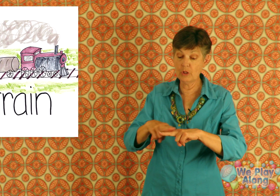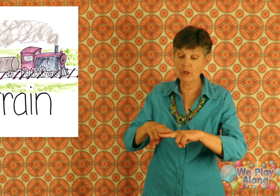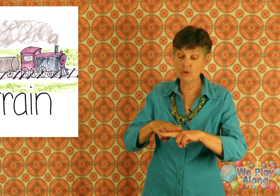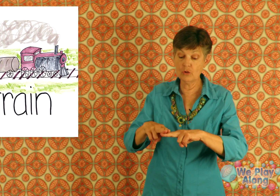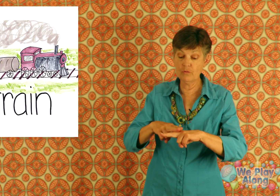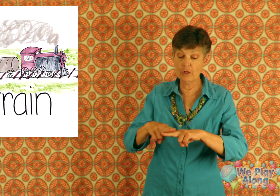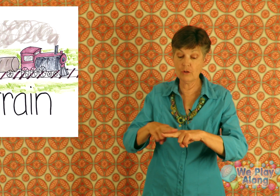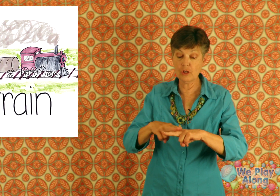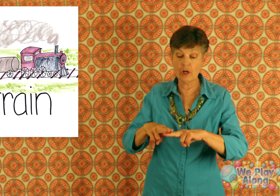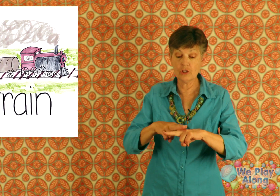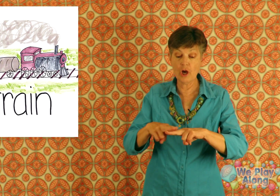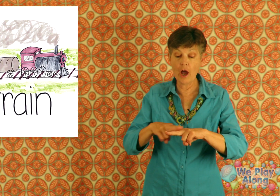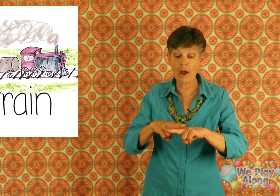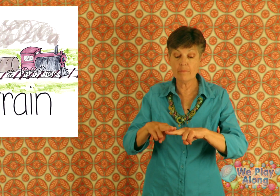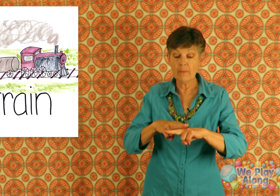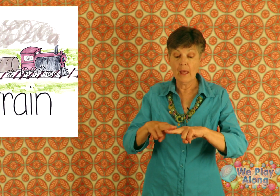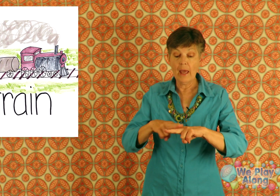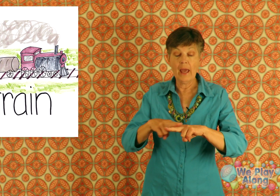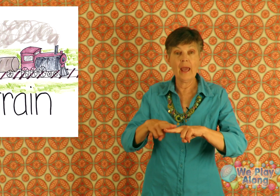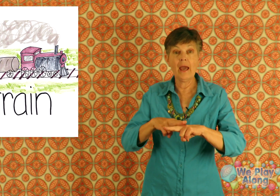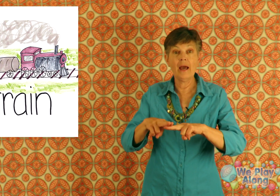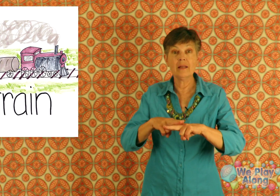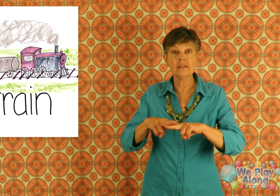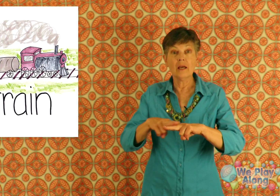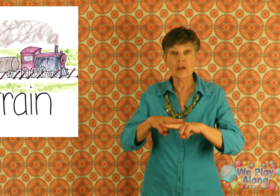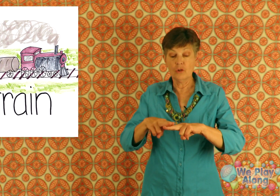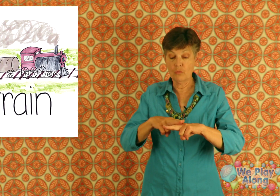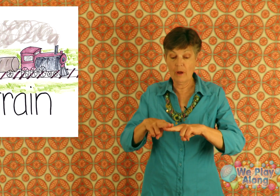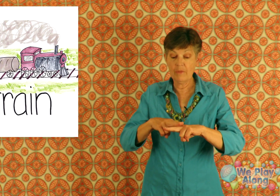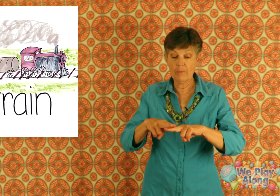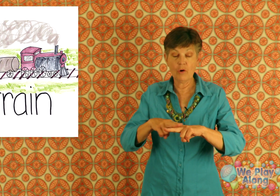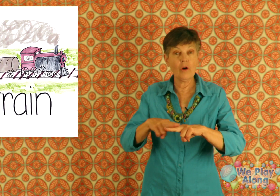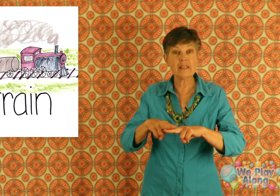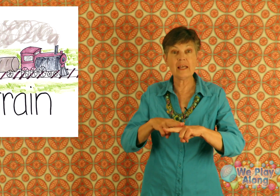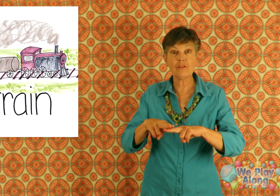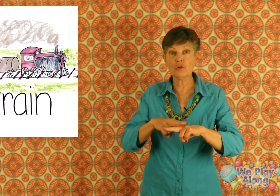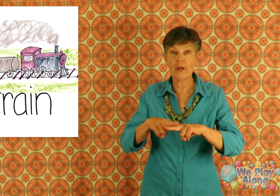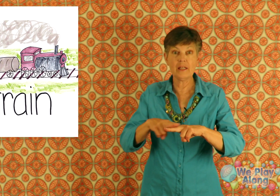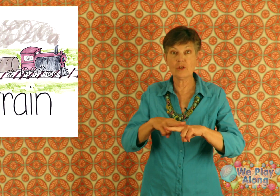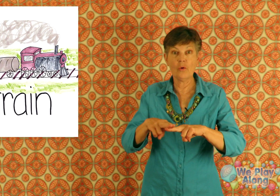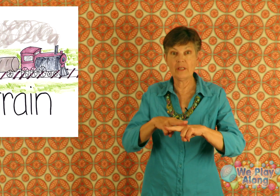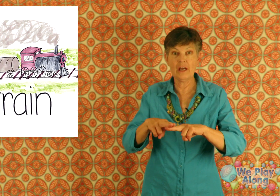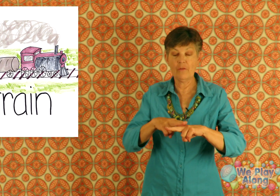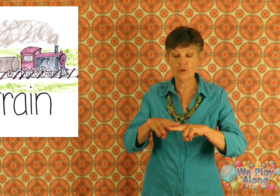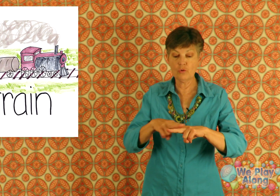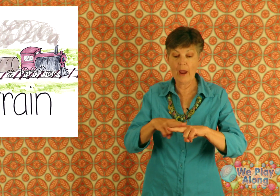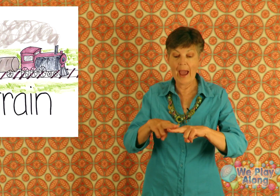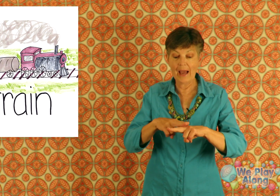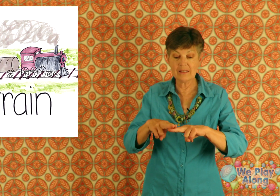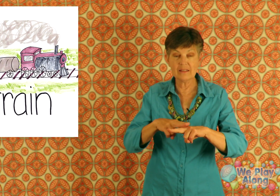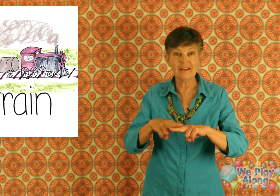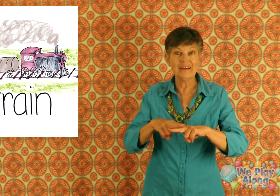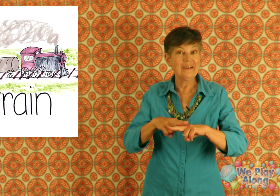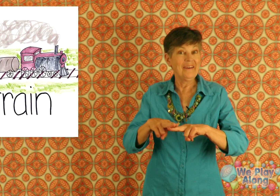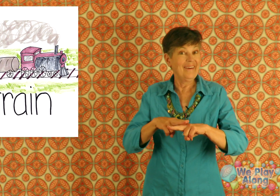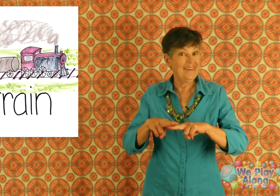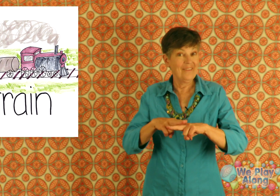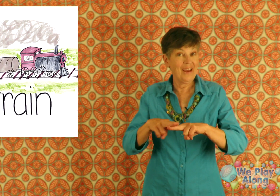the other two fingers on top, and you rub them across like the train is going down the tracks.